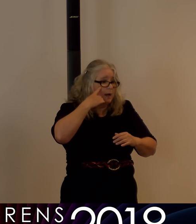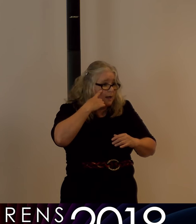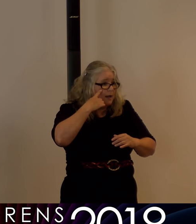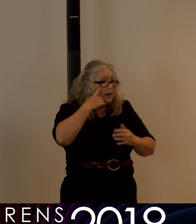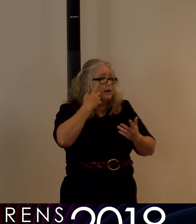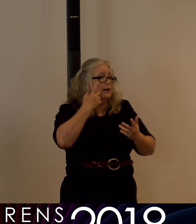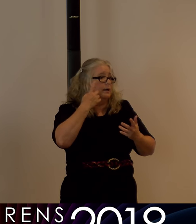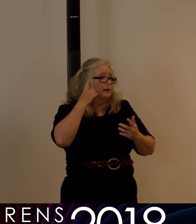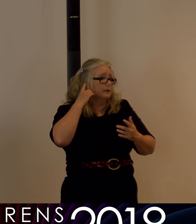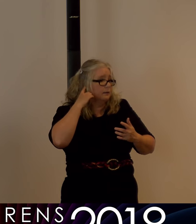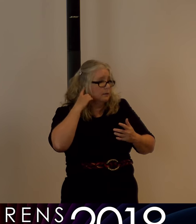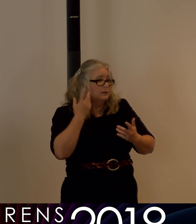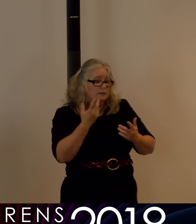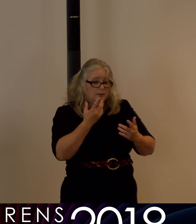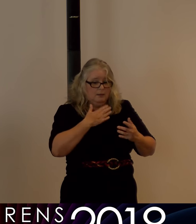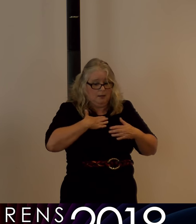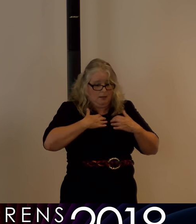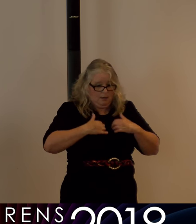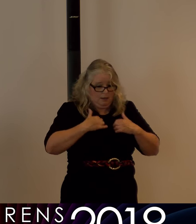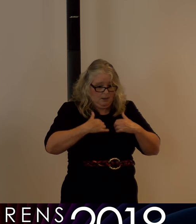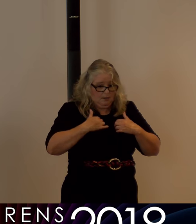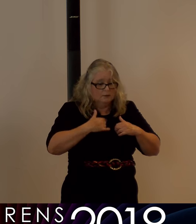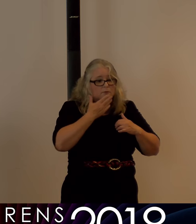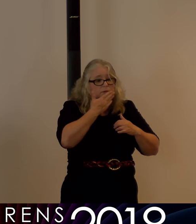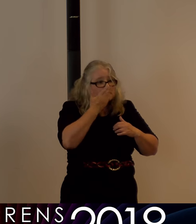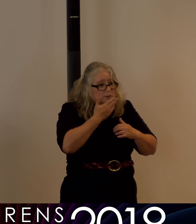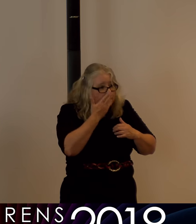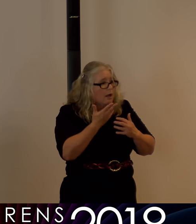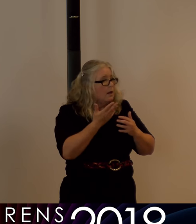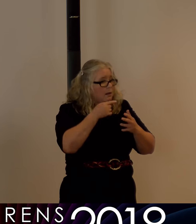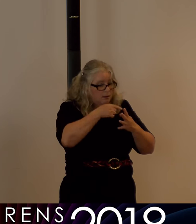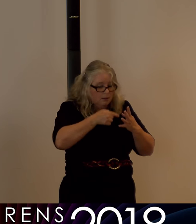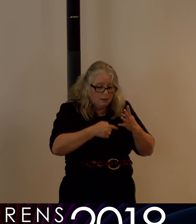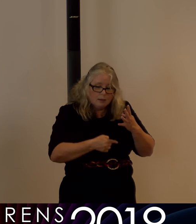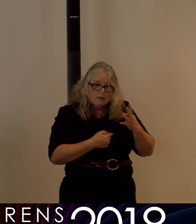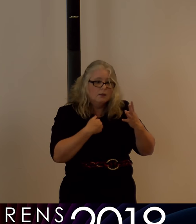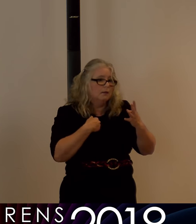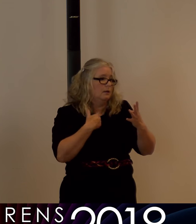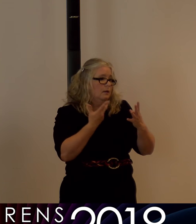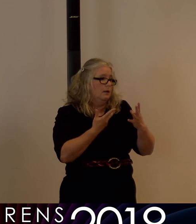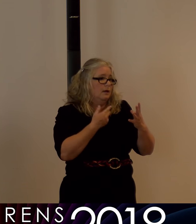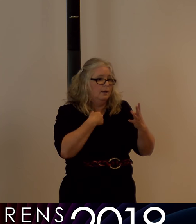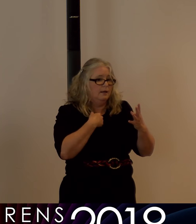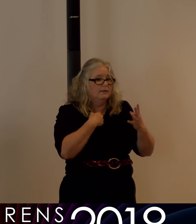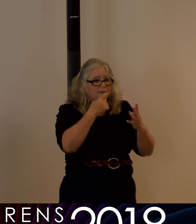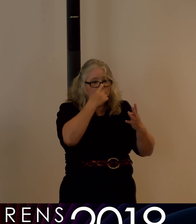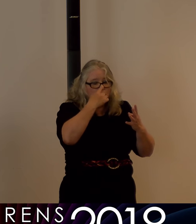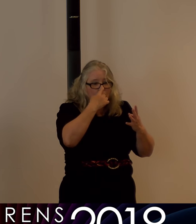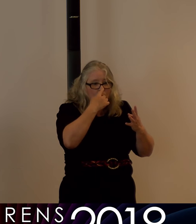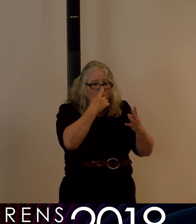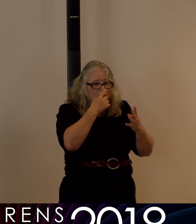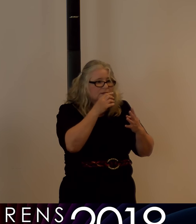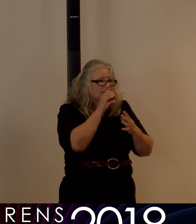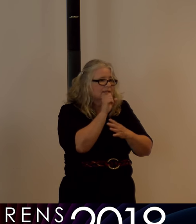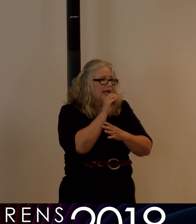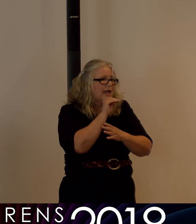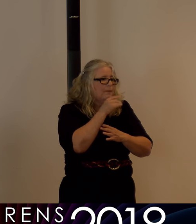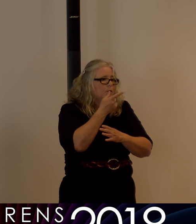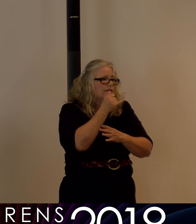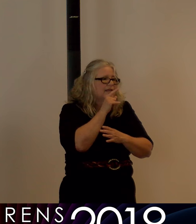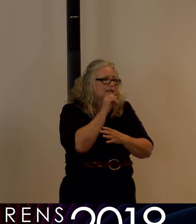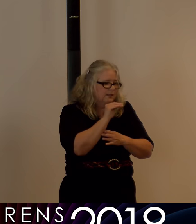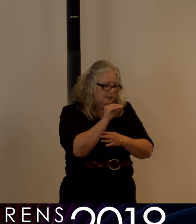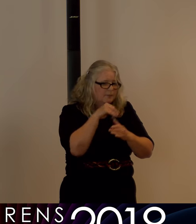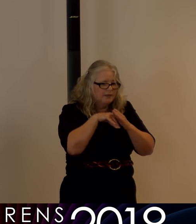It's in the olfactory bulb, where we process our sense of smell. It's in the olfactory epithelium, in the nose. It's in the